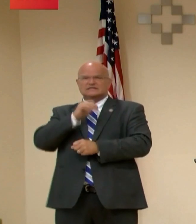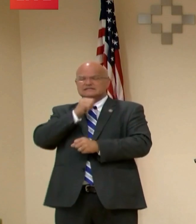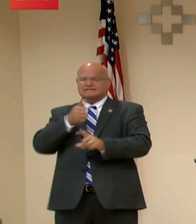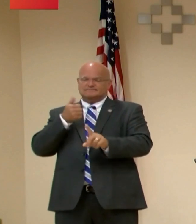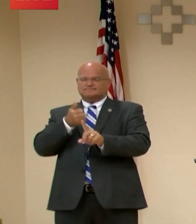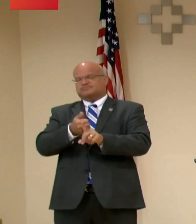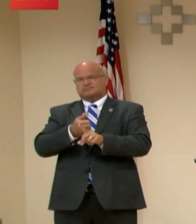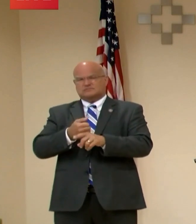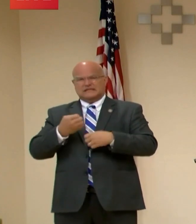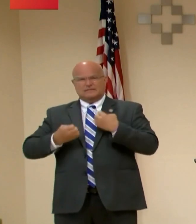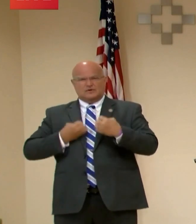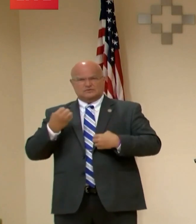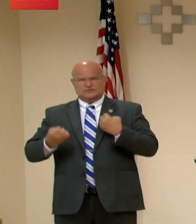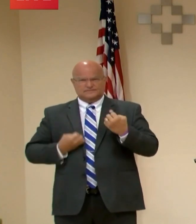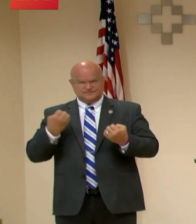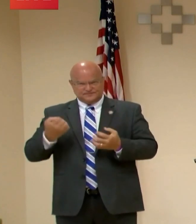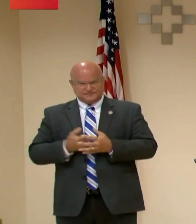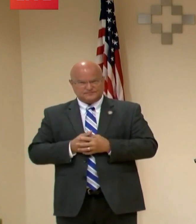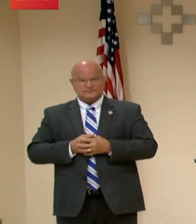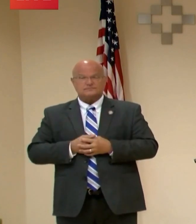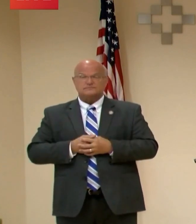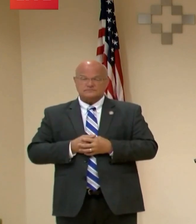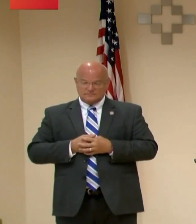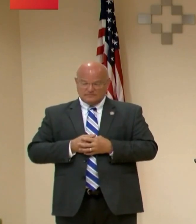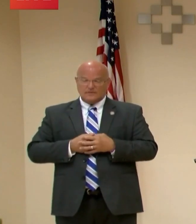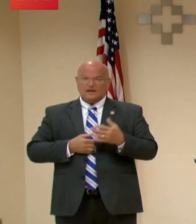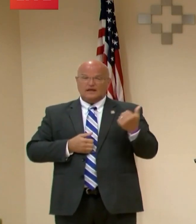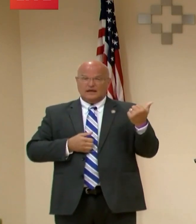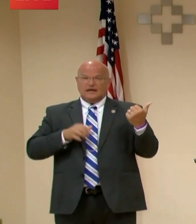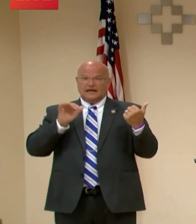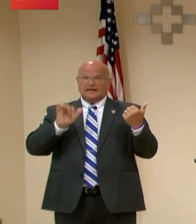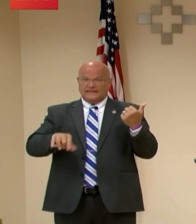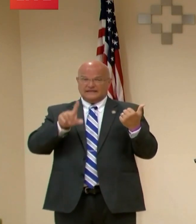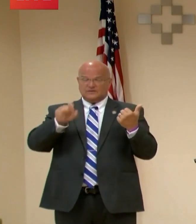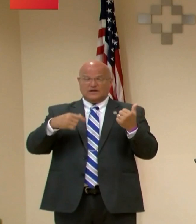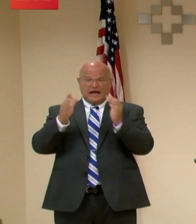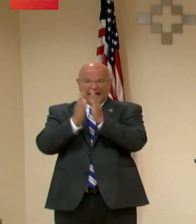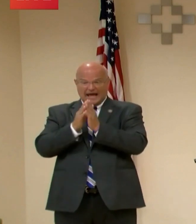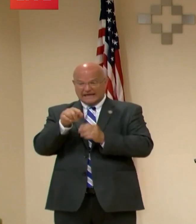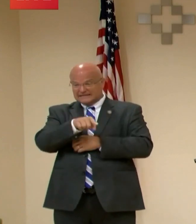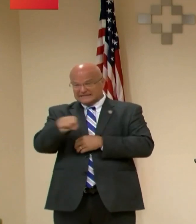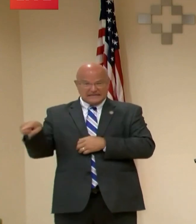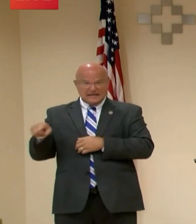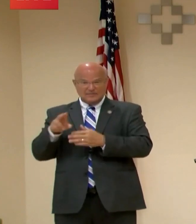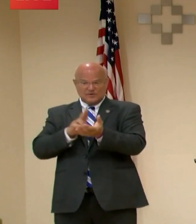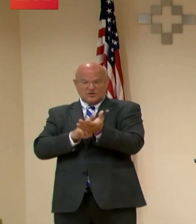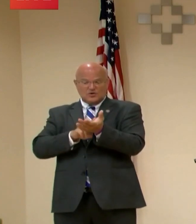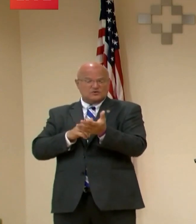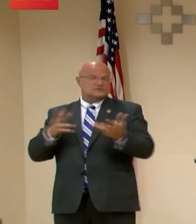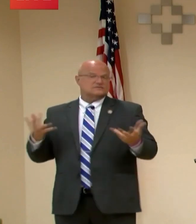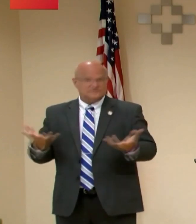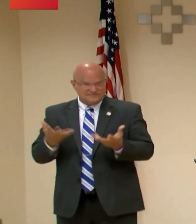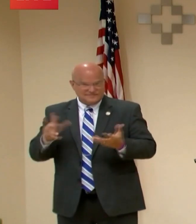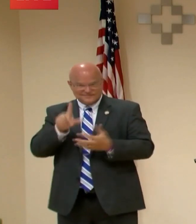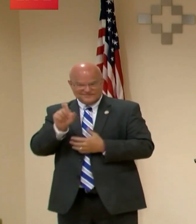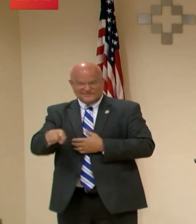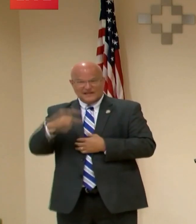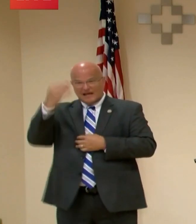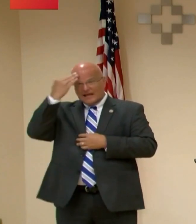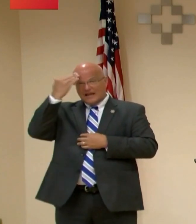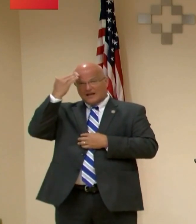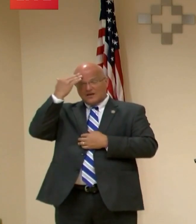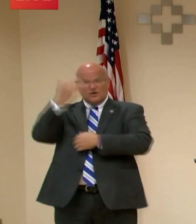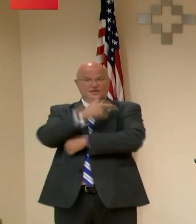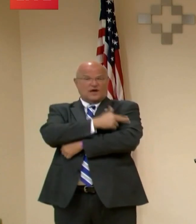a worse toll on them? Well, that's a question I asked them with as well. And you know, I know